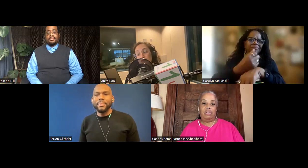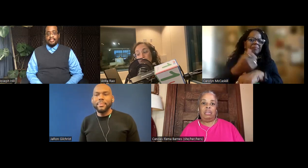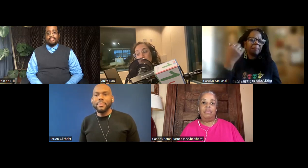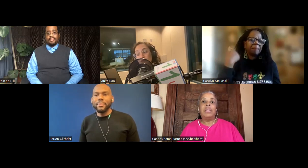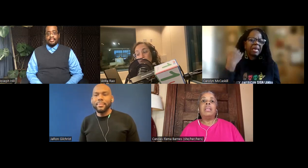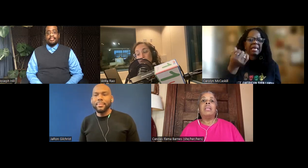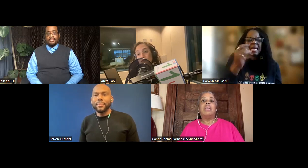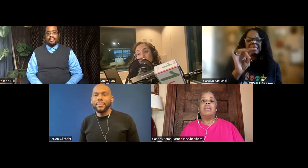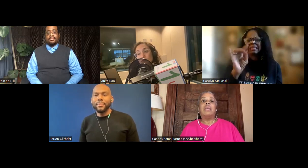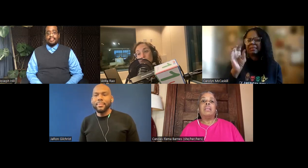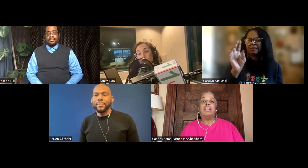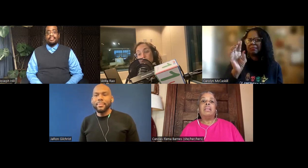education.